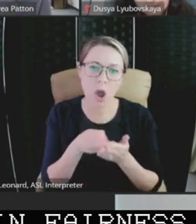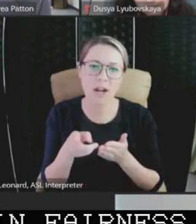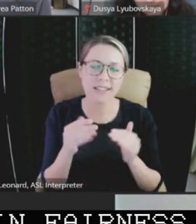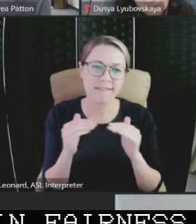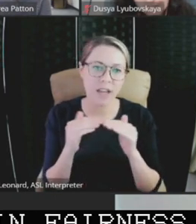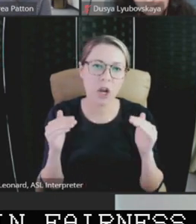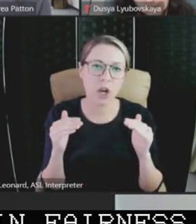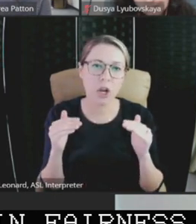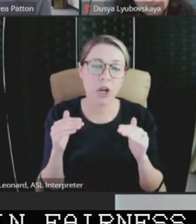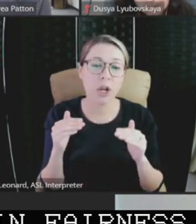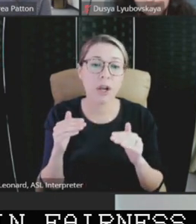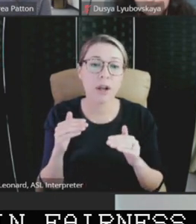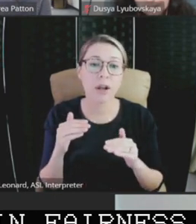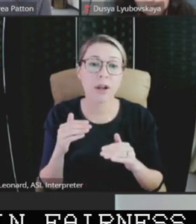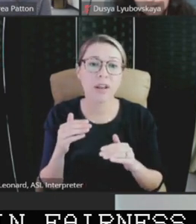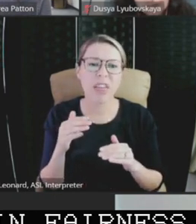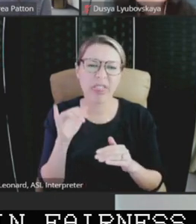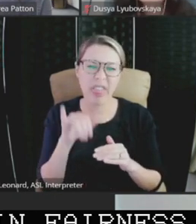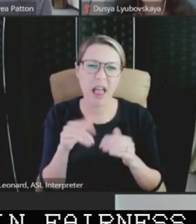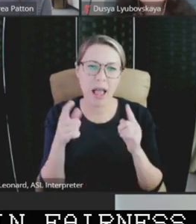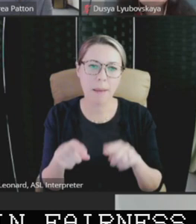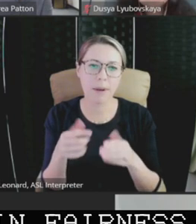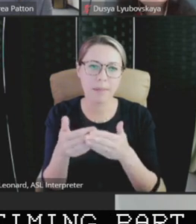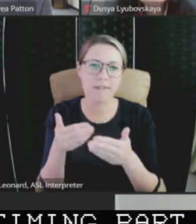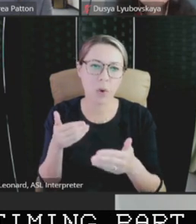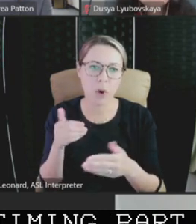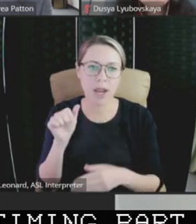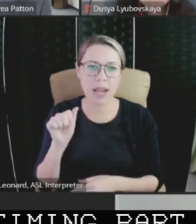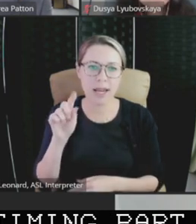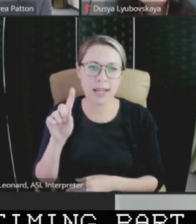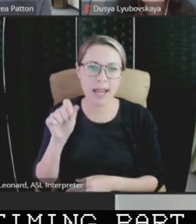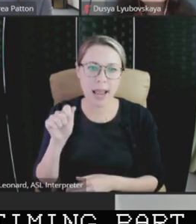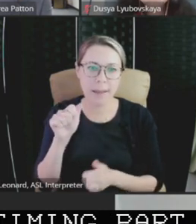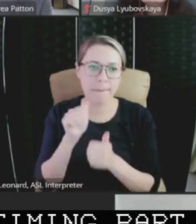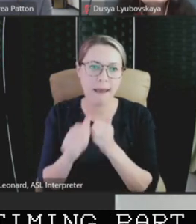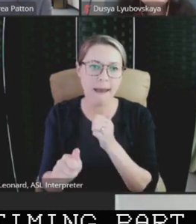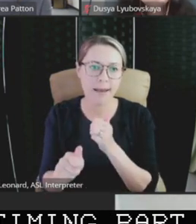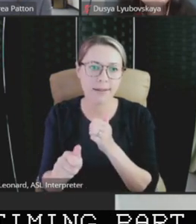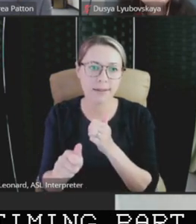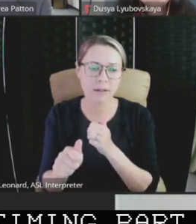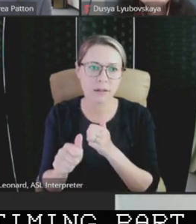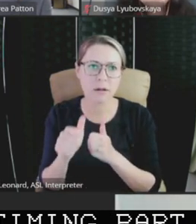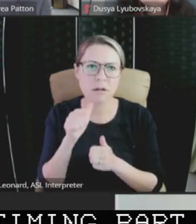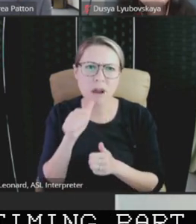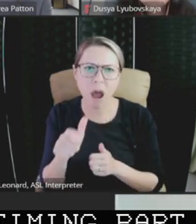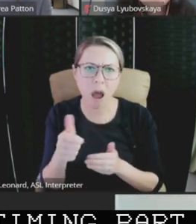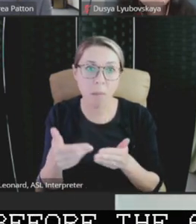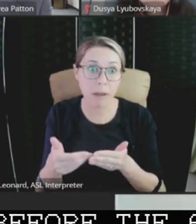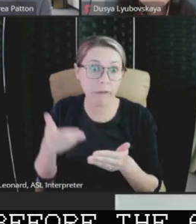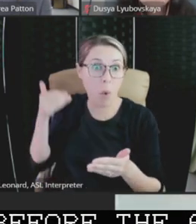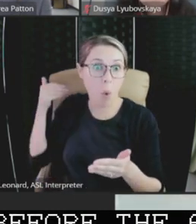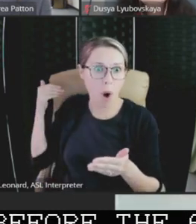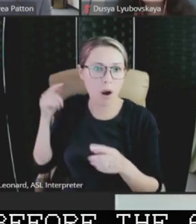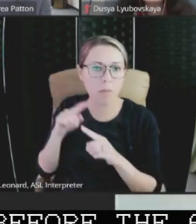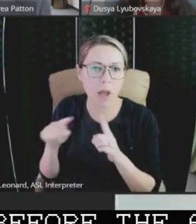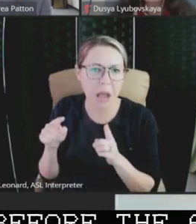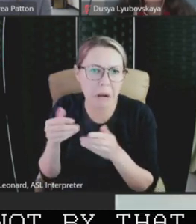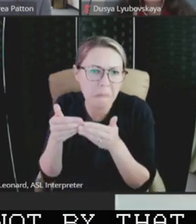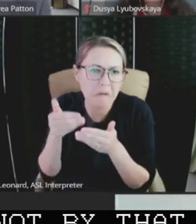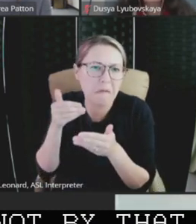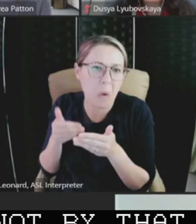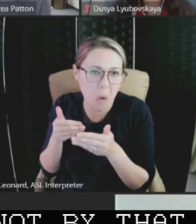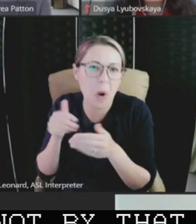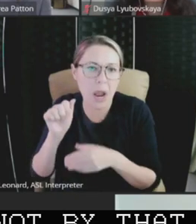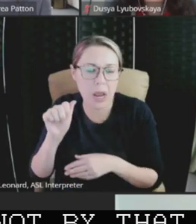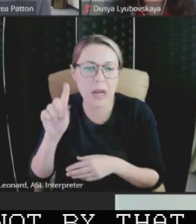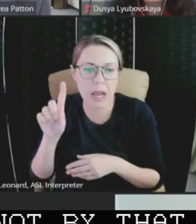part of this occurred before the ADA was passed, but not by that much time. I would say the more